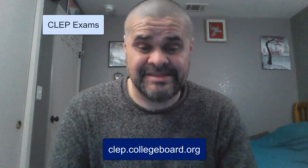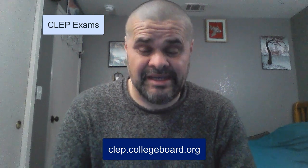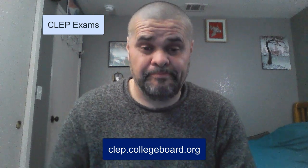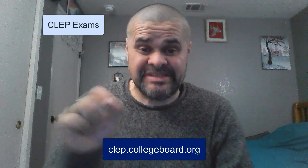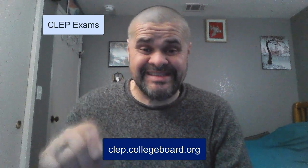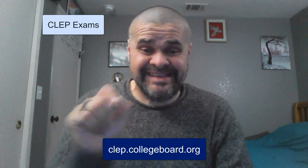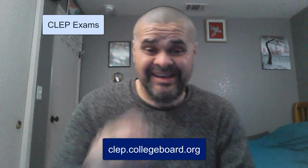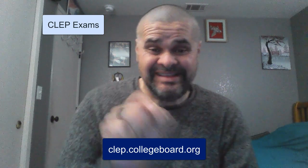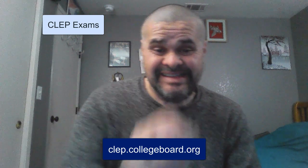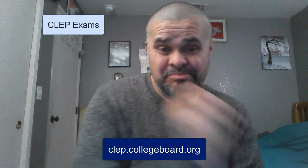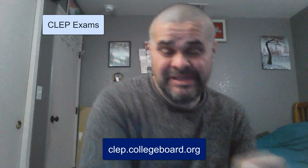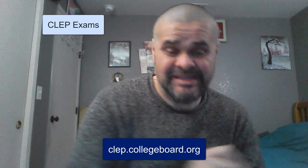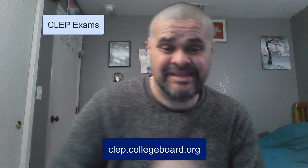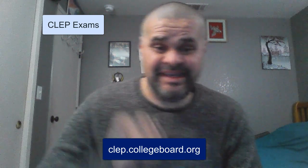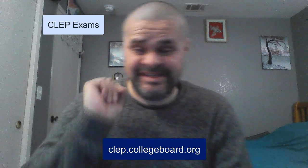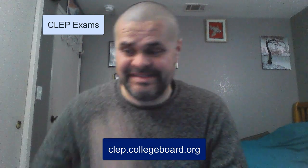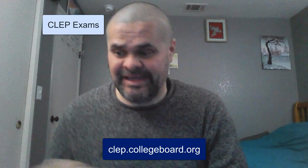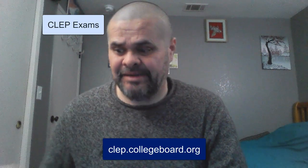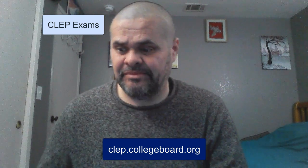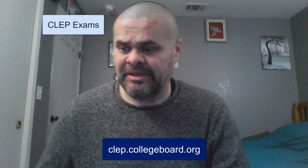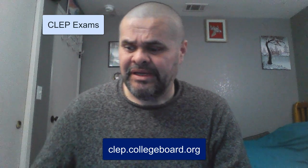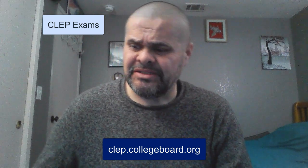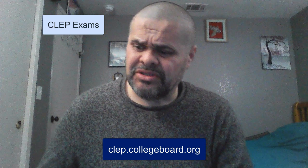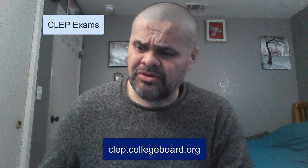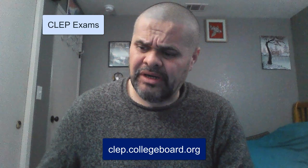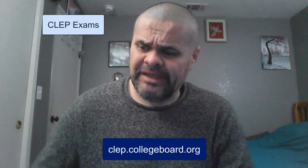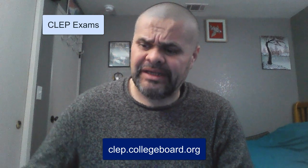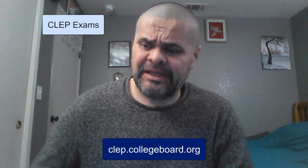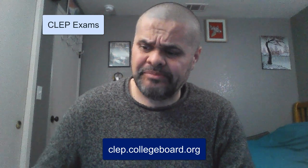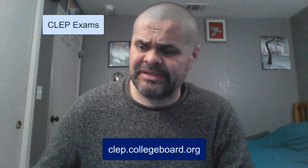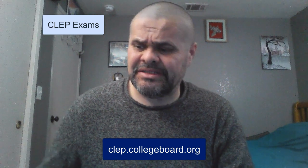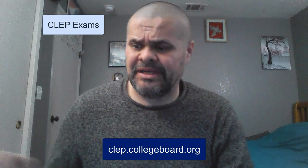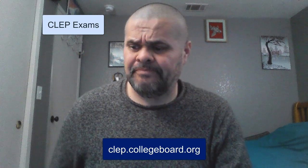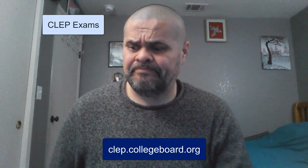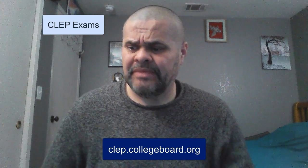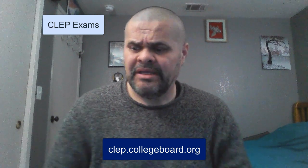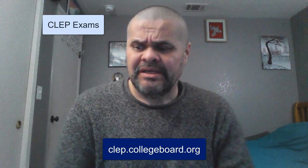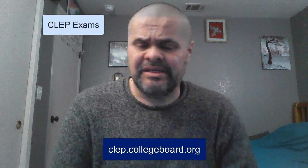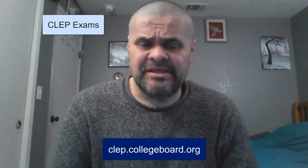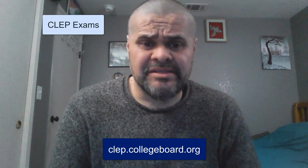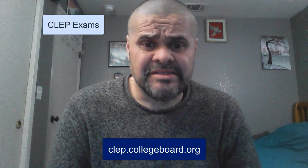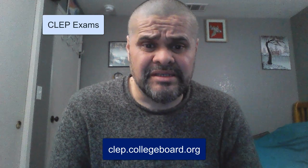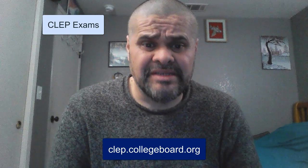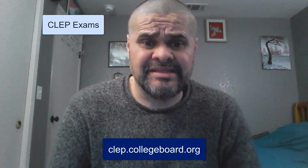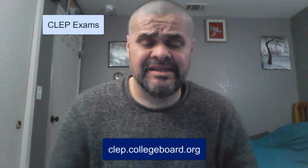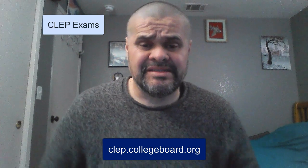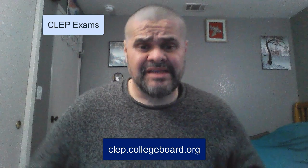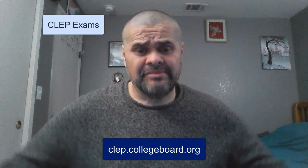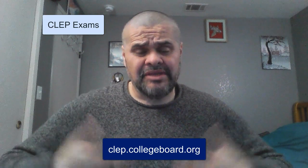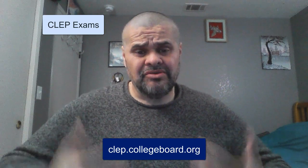exam, CLEP exam. So a CLEP exam is an exam that you can